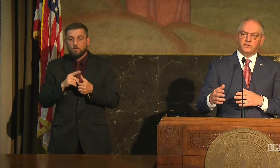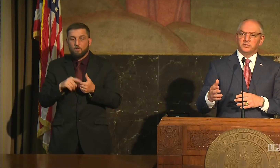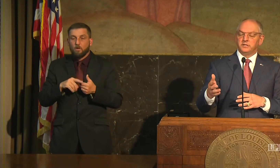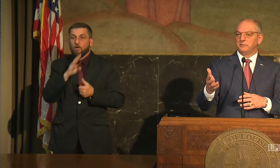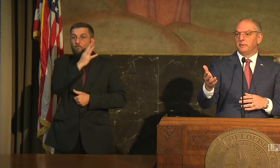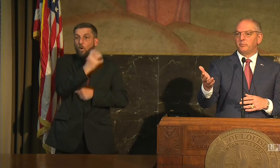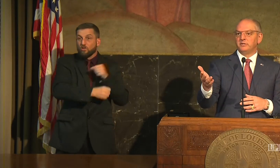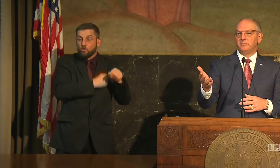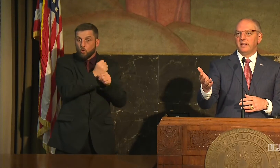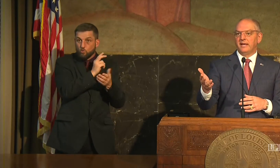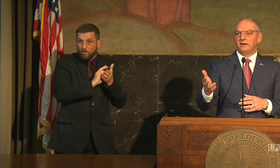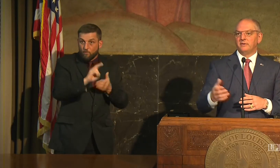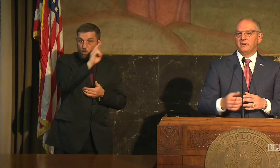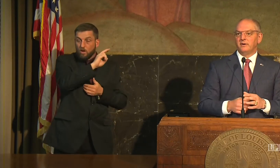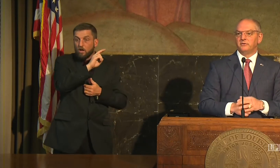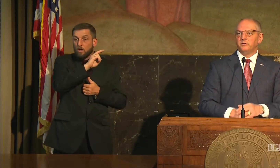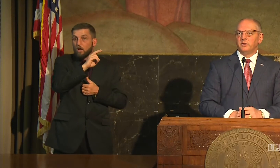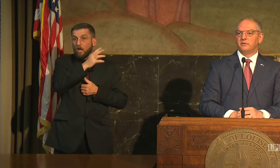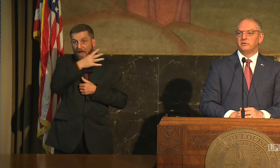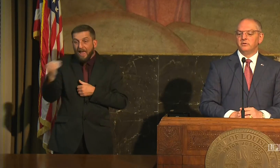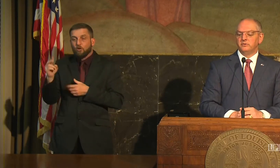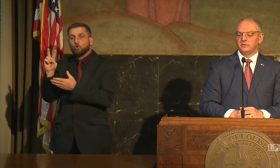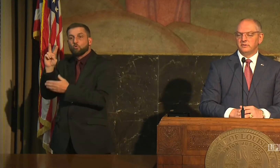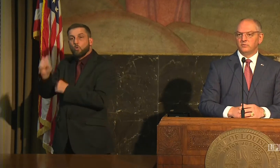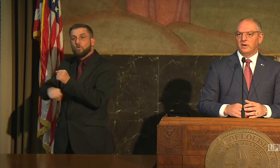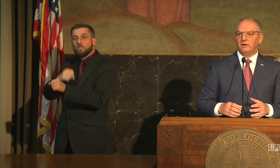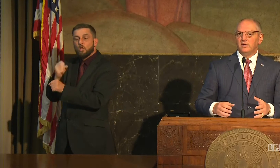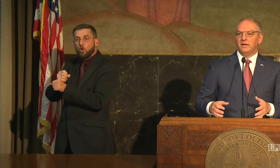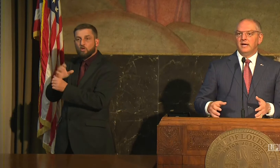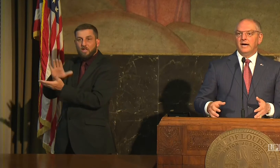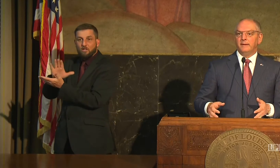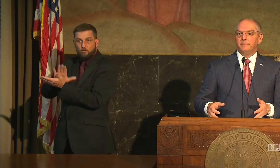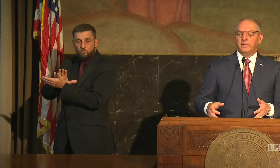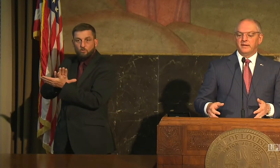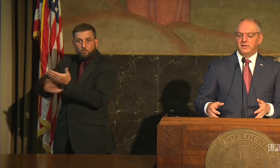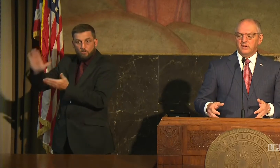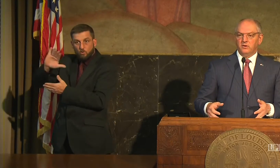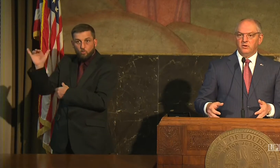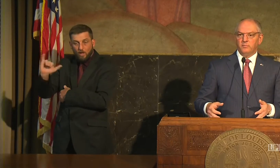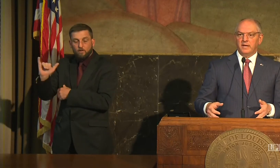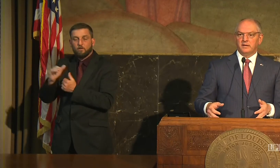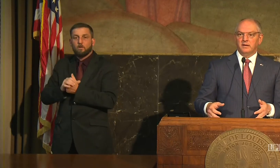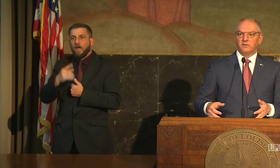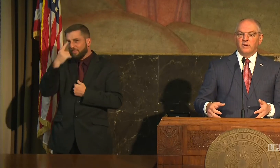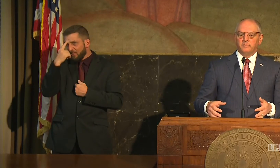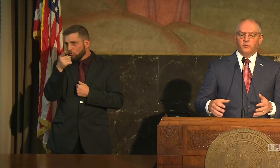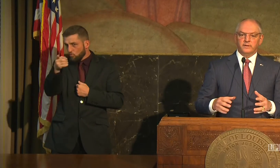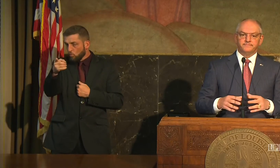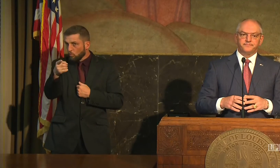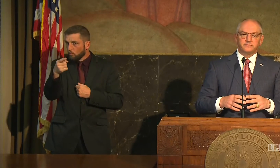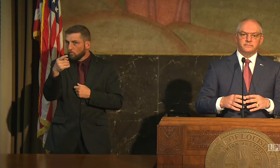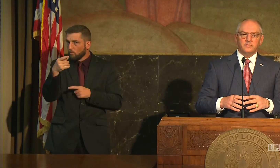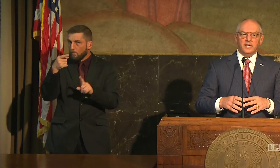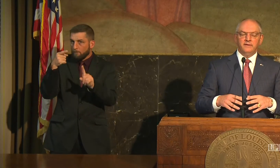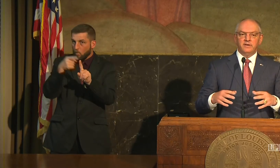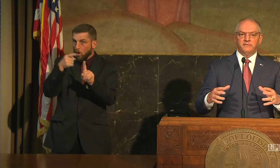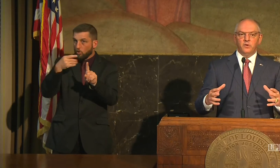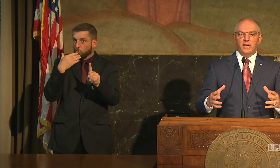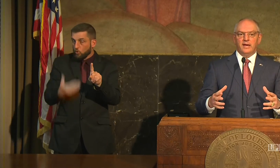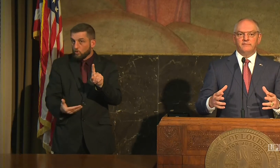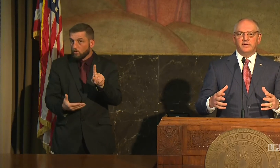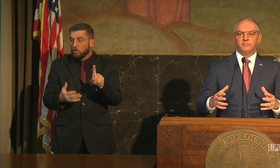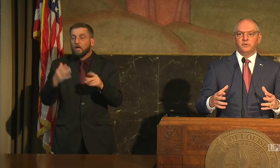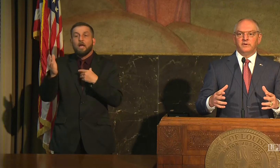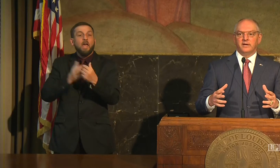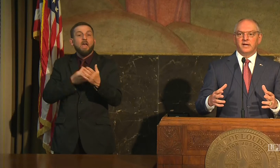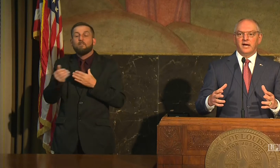four-year universities, but principally at our two-year institutions as well. But I think you make a great point. even if